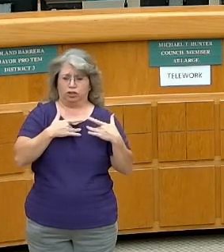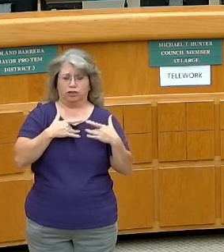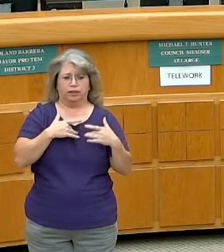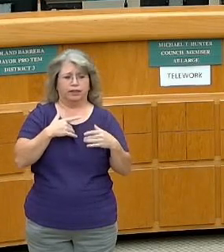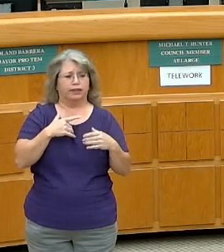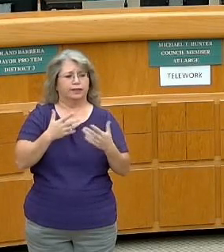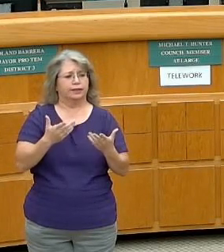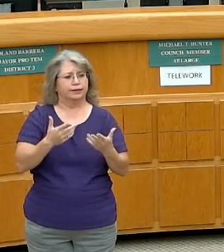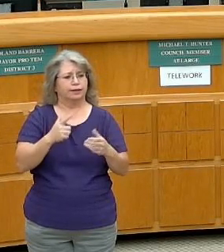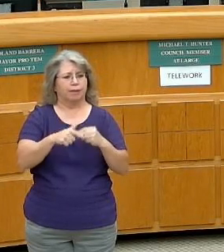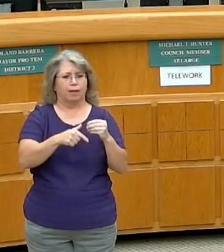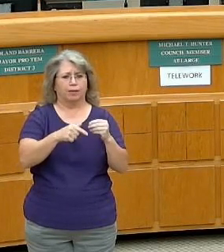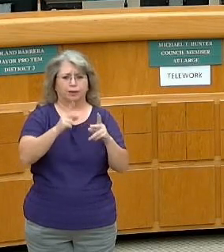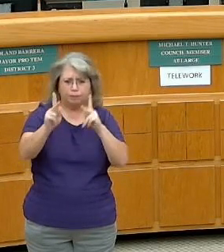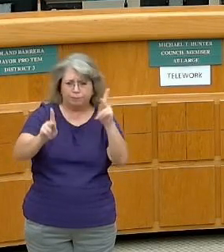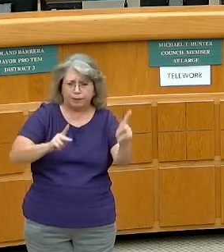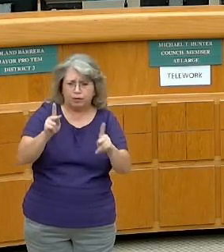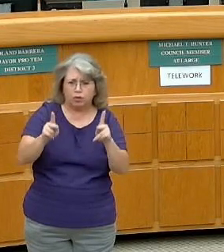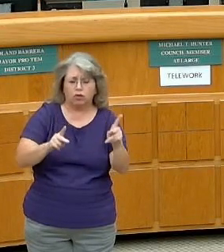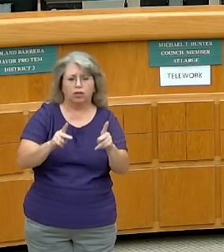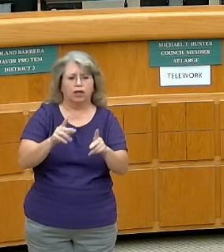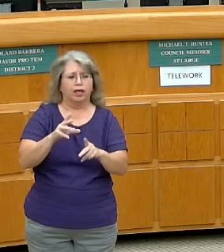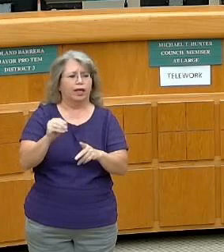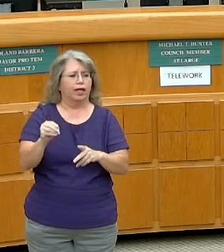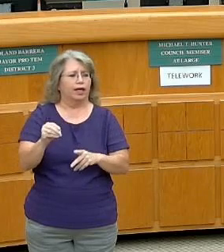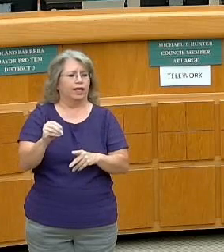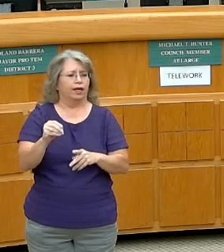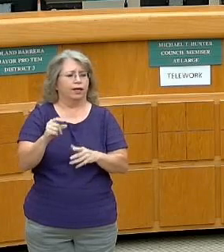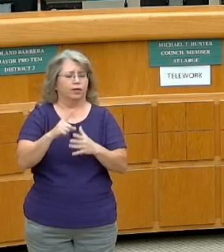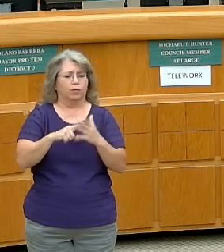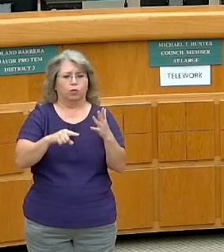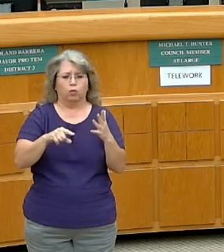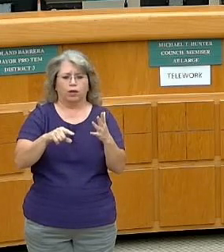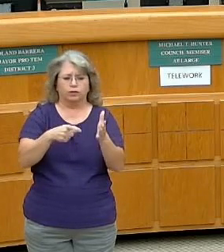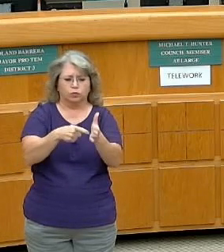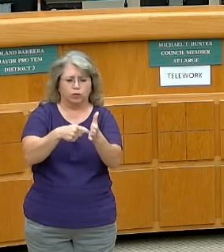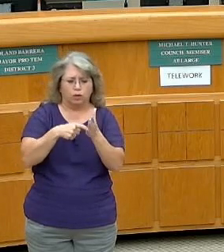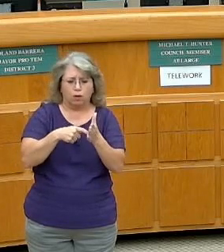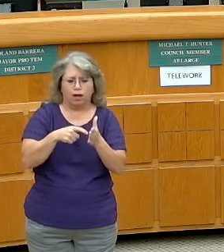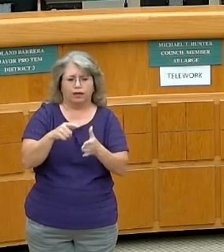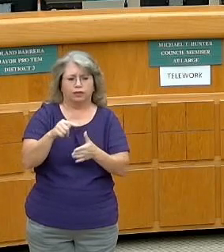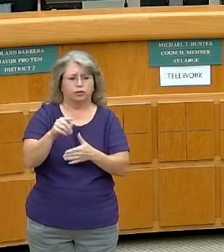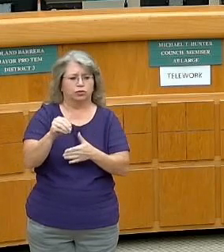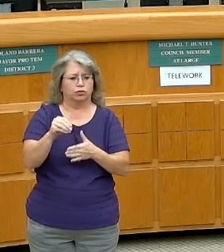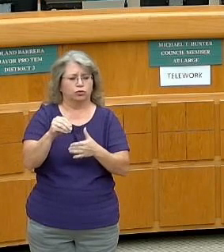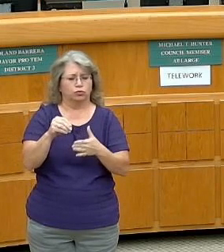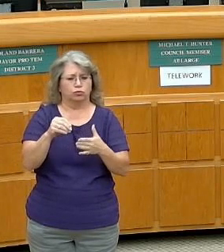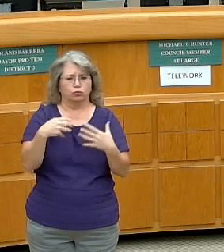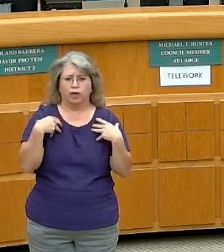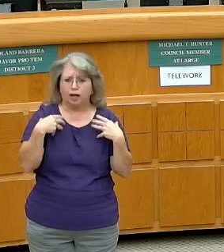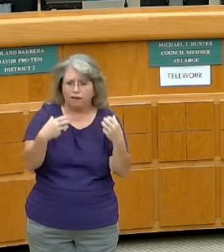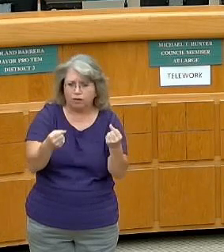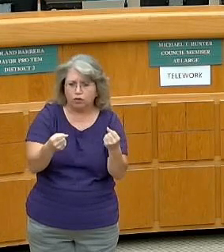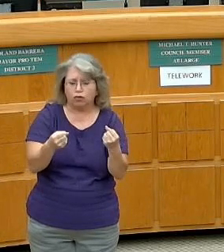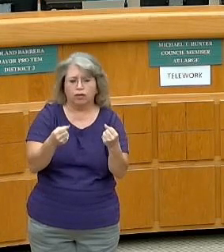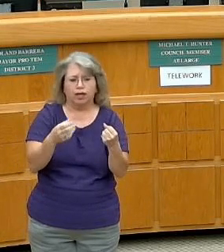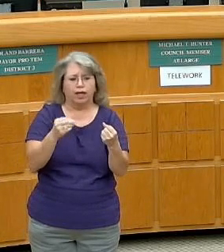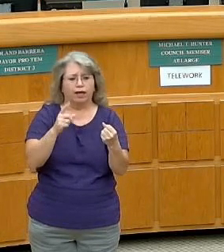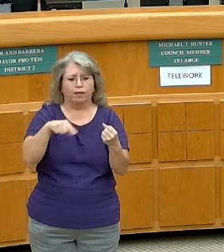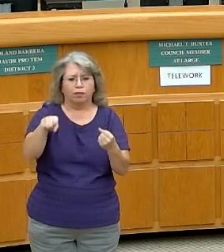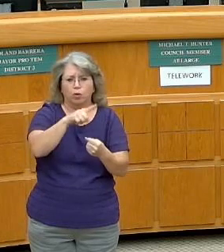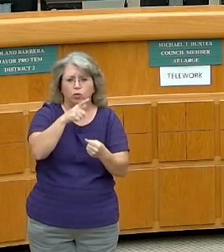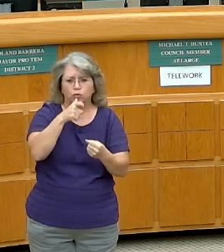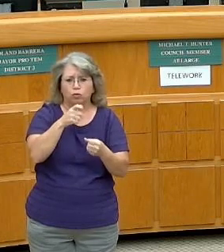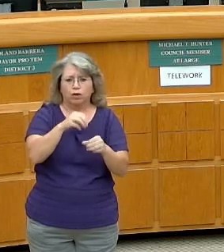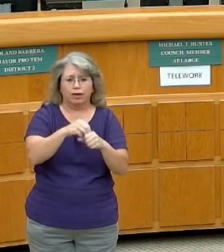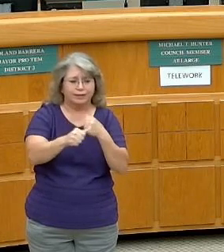and what it takes to recover and to deal with those who are in danger, those who are dealing